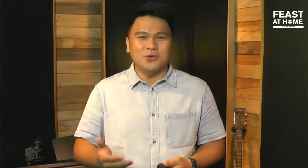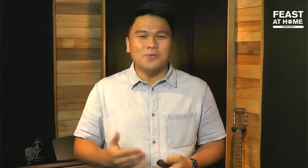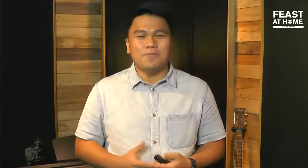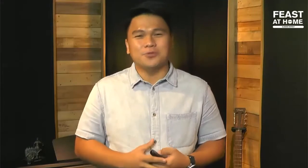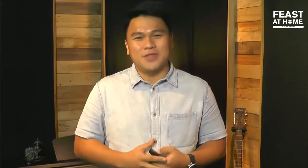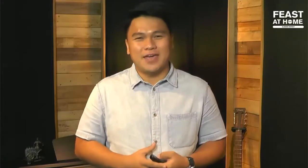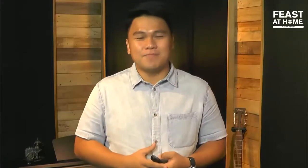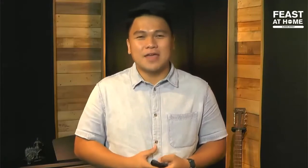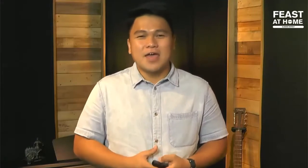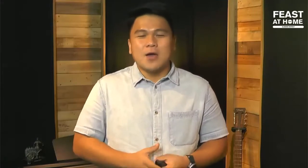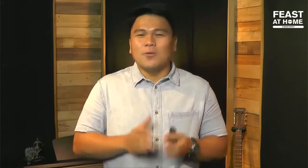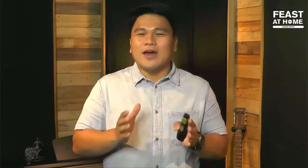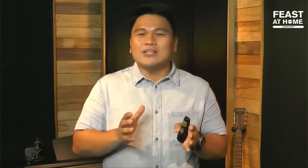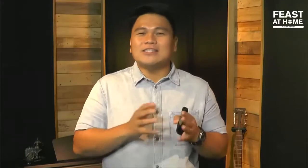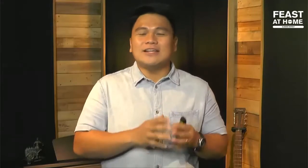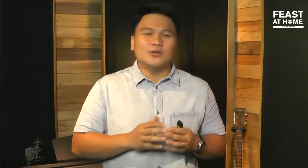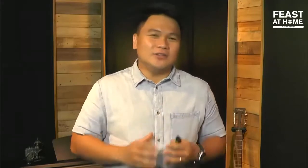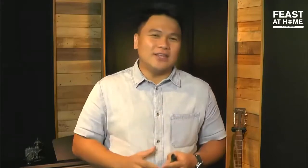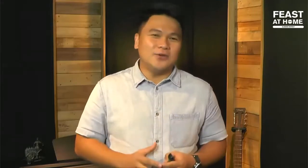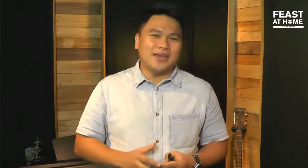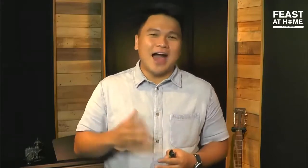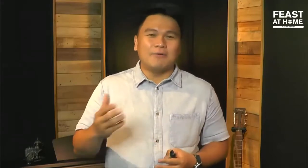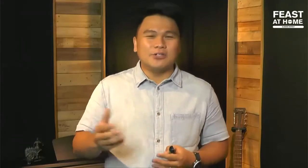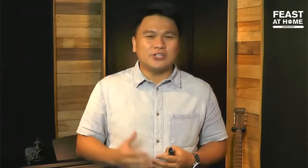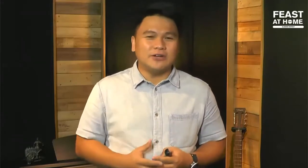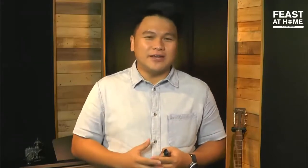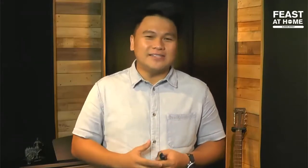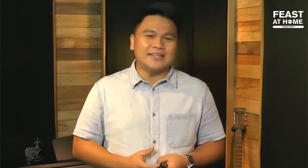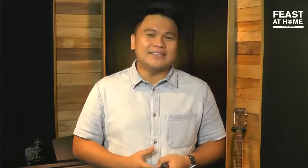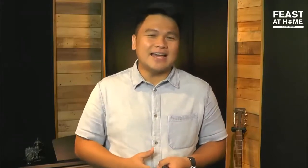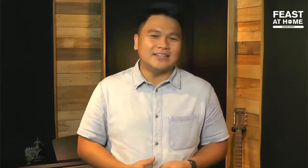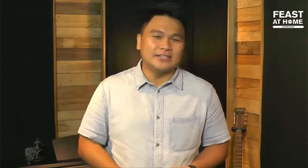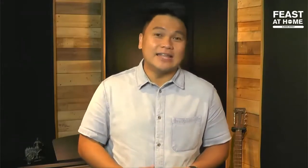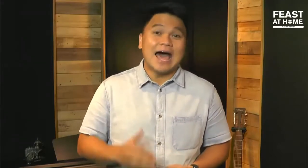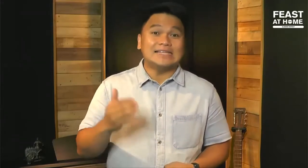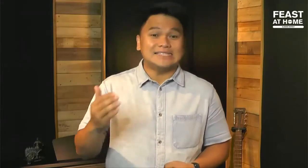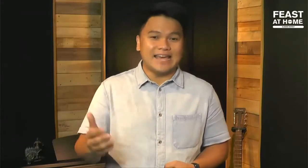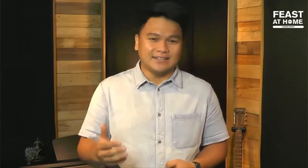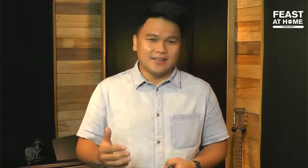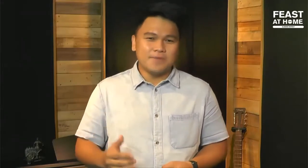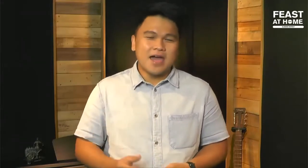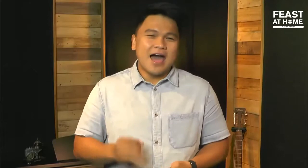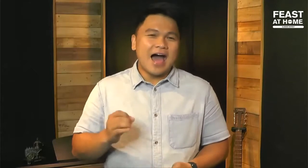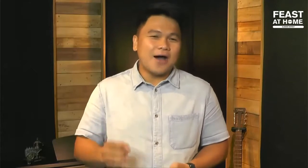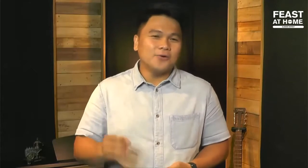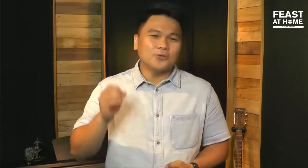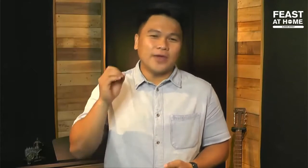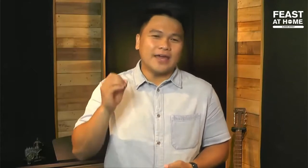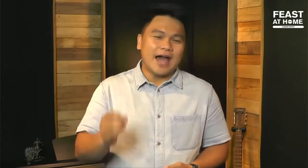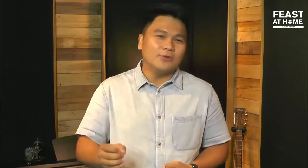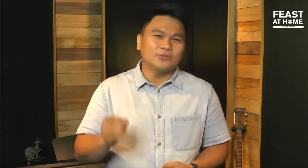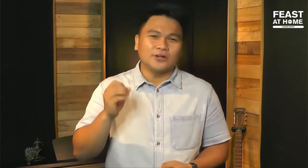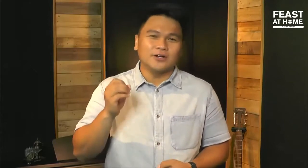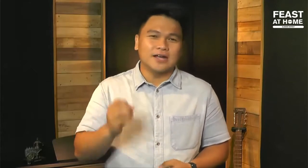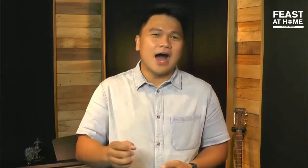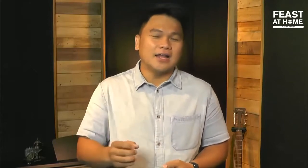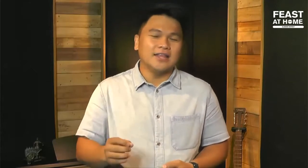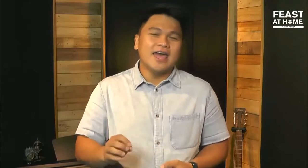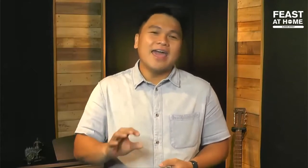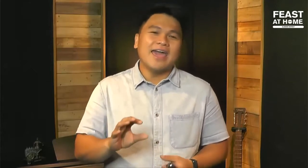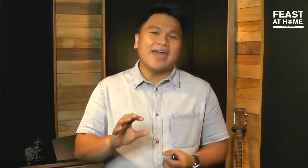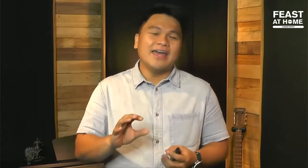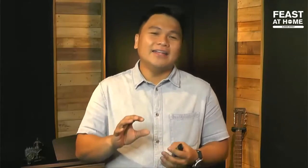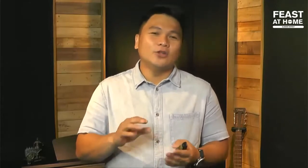speak to you today. We are still continuing our series entitled Ascend, How to Encounter